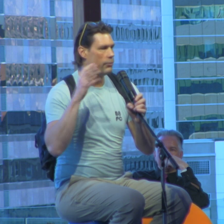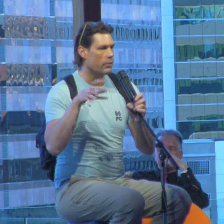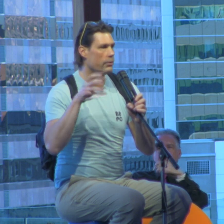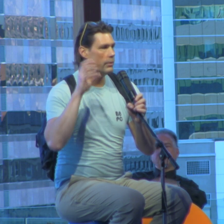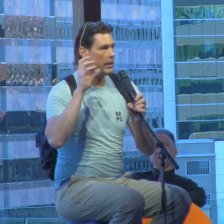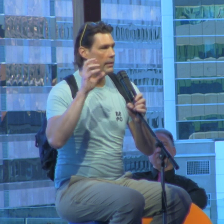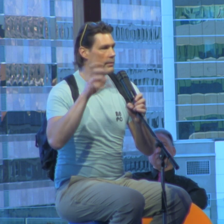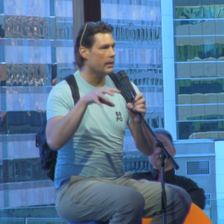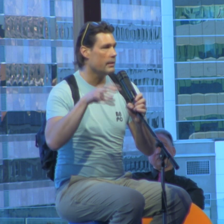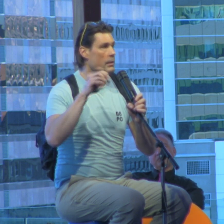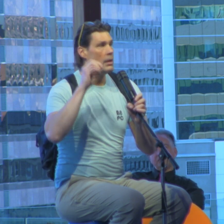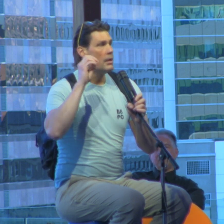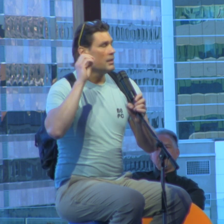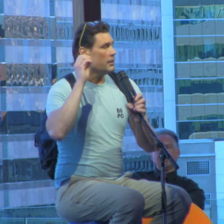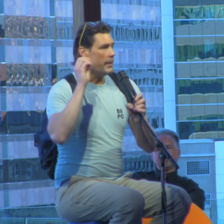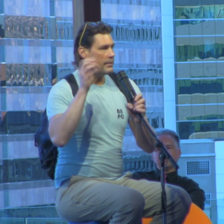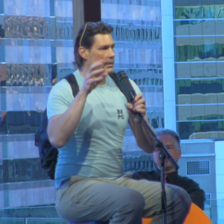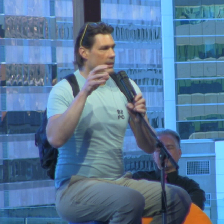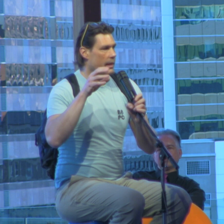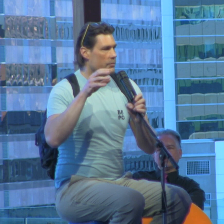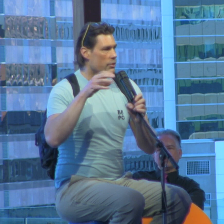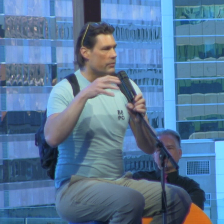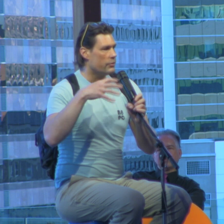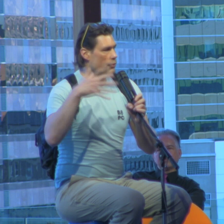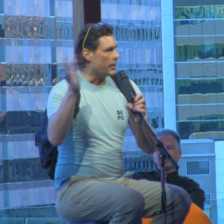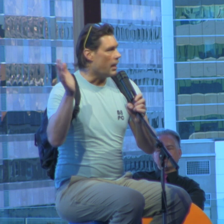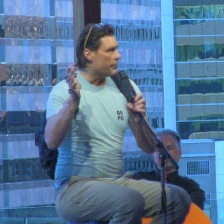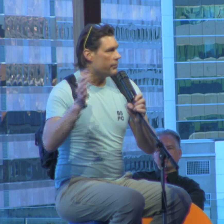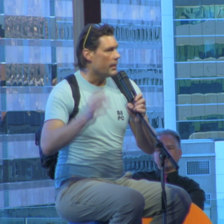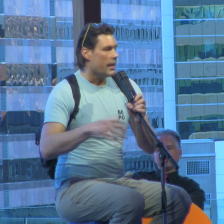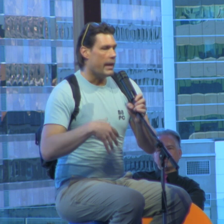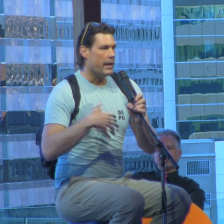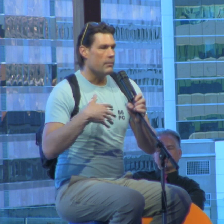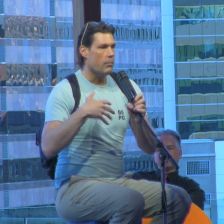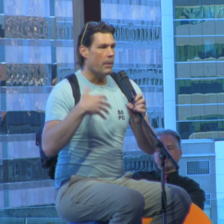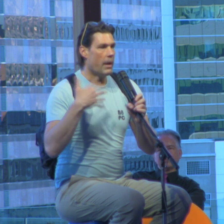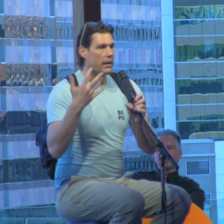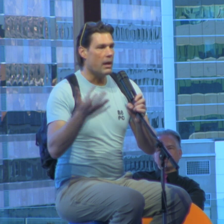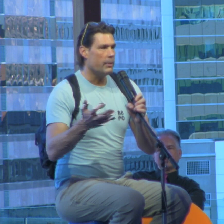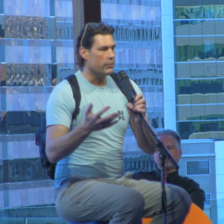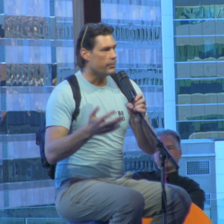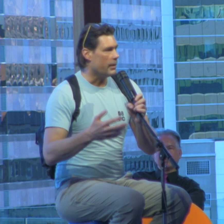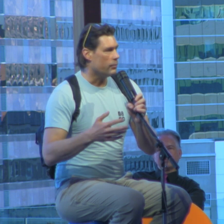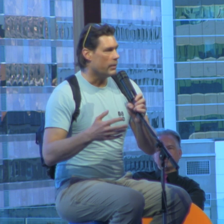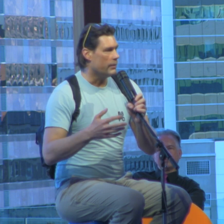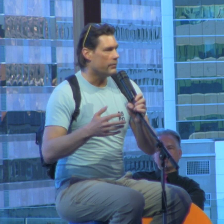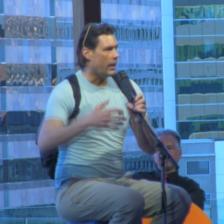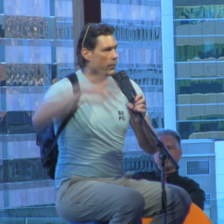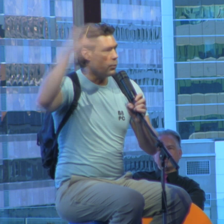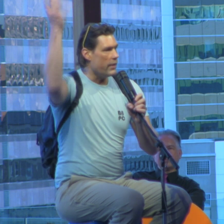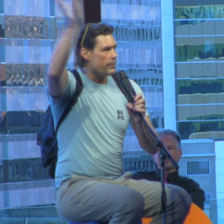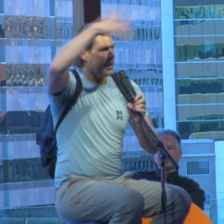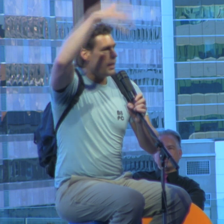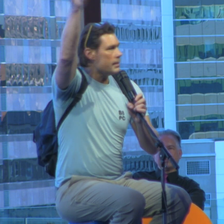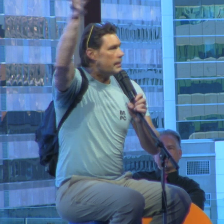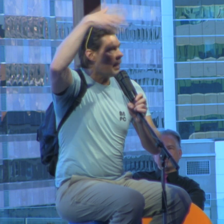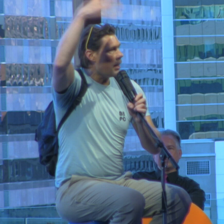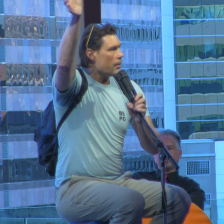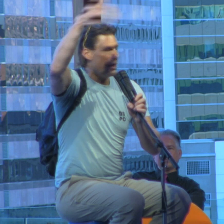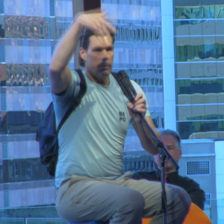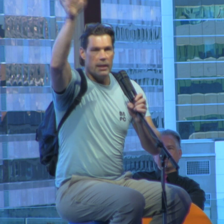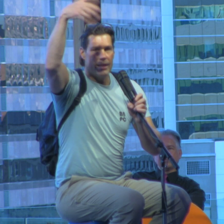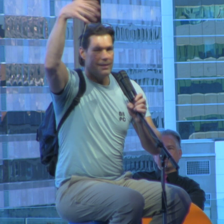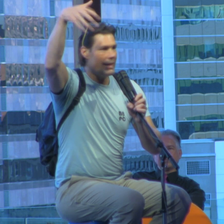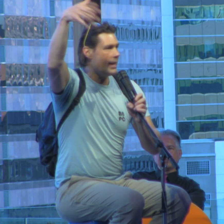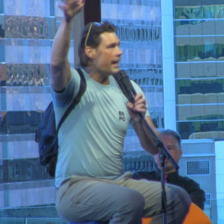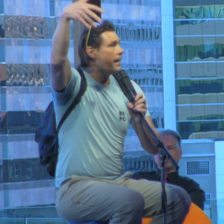As a foreigner in this land, you basically kind of just shrug it off. And what my common response was, I would wave my hand in the air